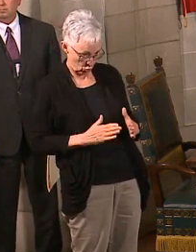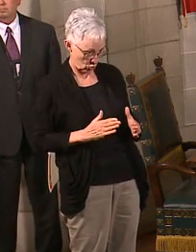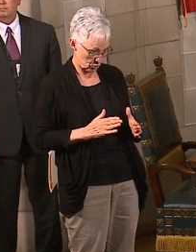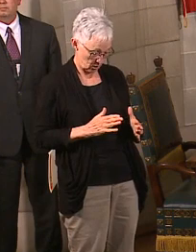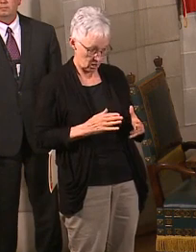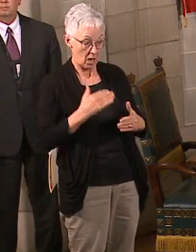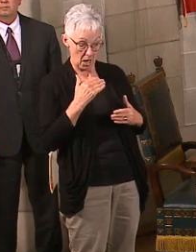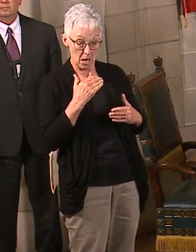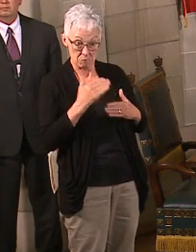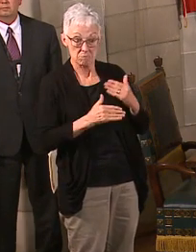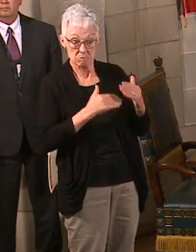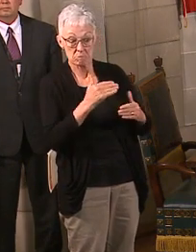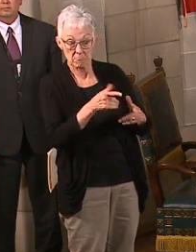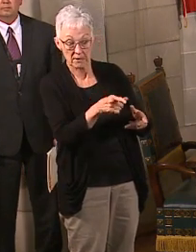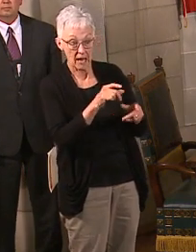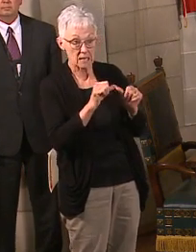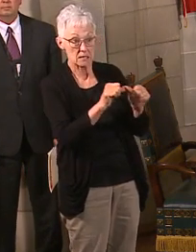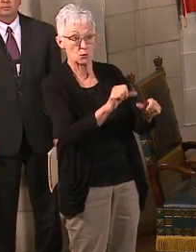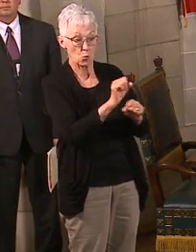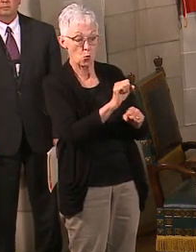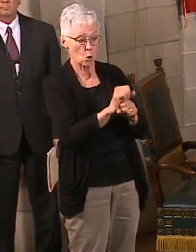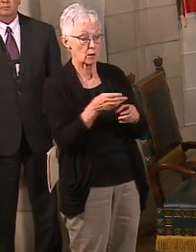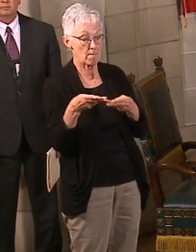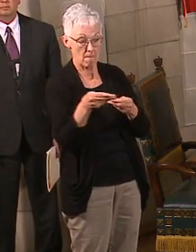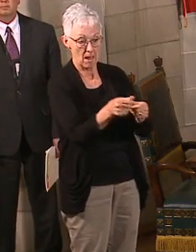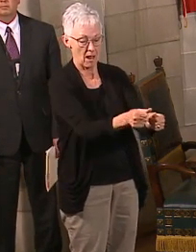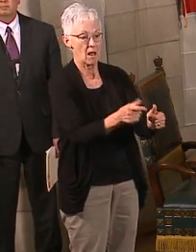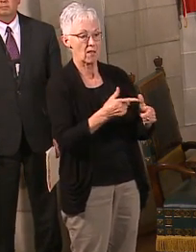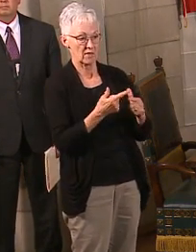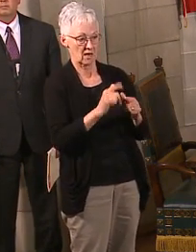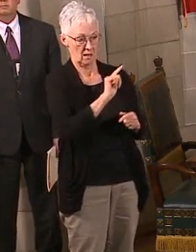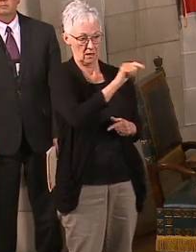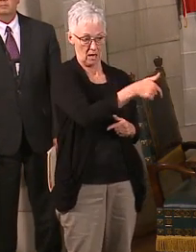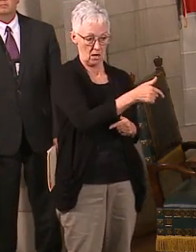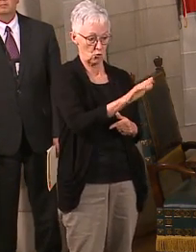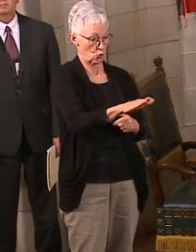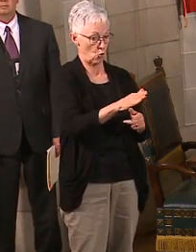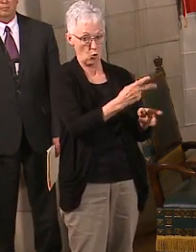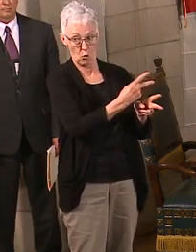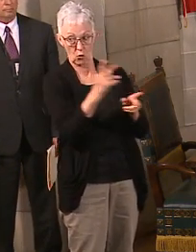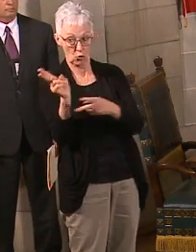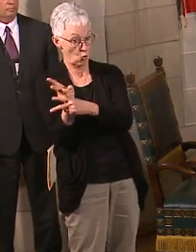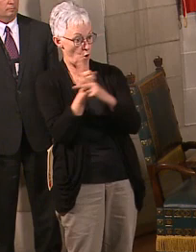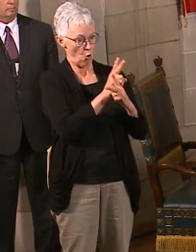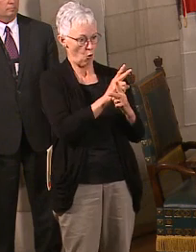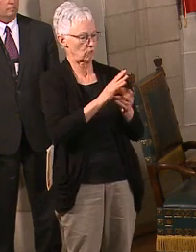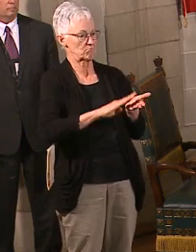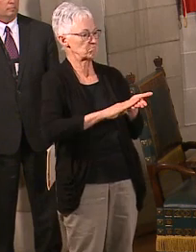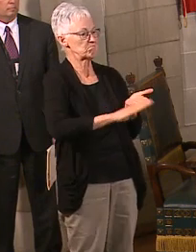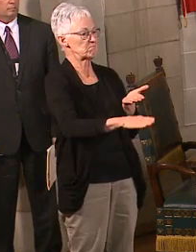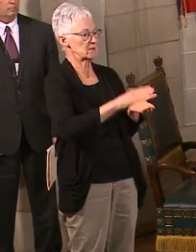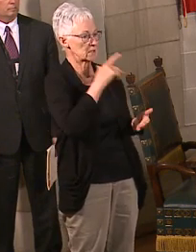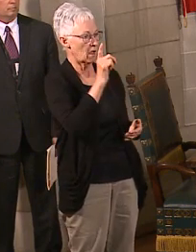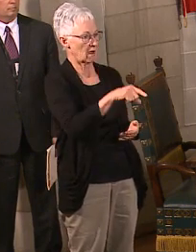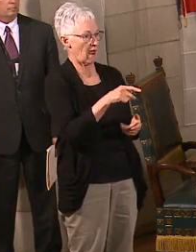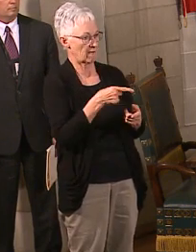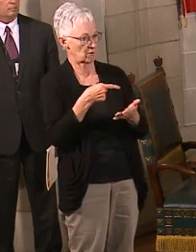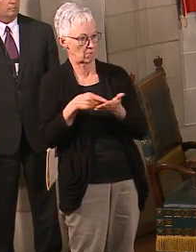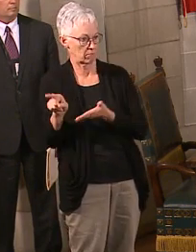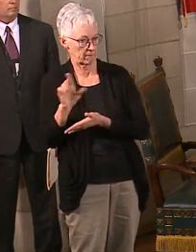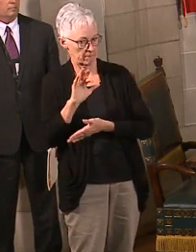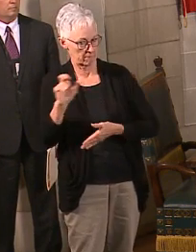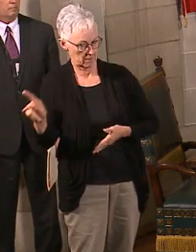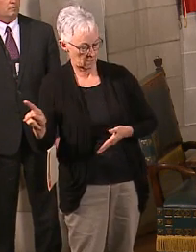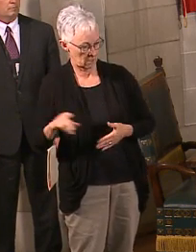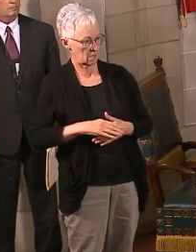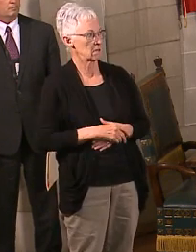do that and keep them on board, you can then have that loan forgiven. There's another type of loan that will allow you to cover other types of expenses. You can't double